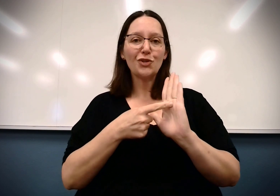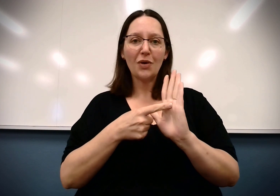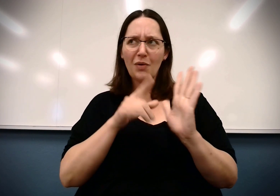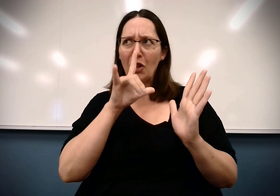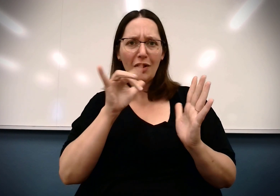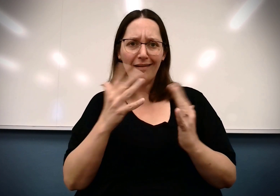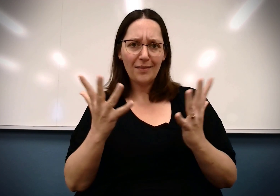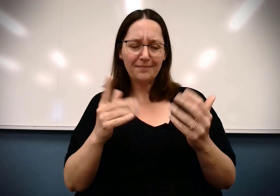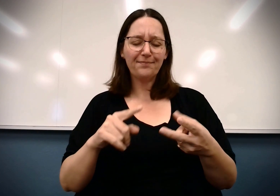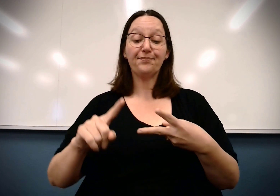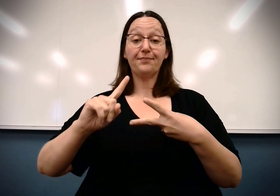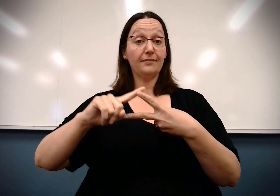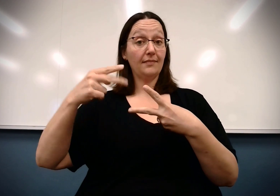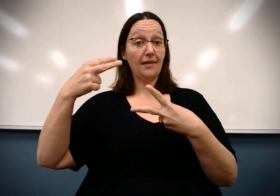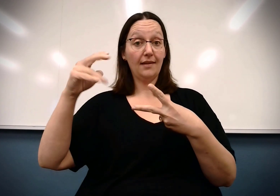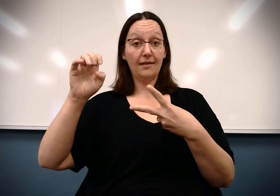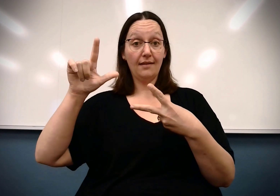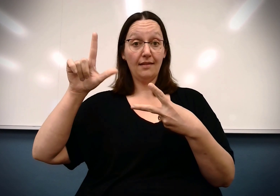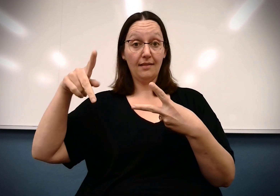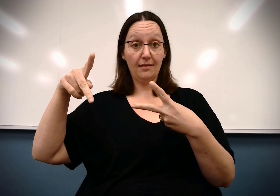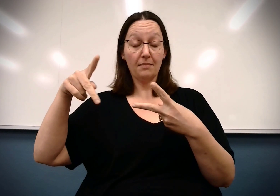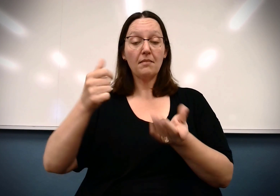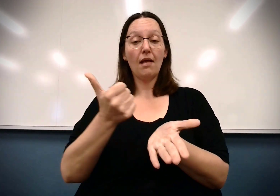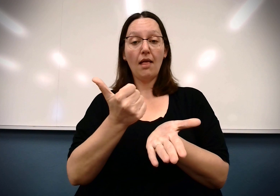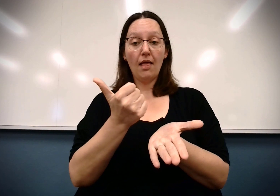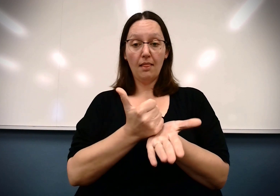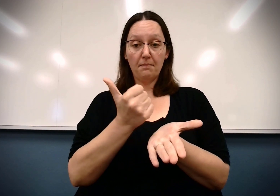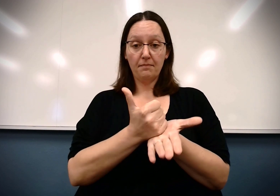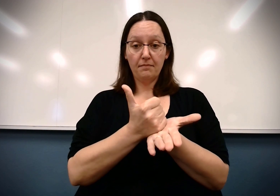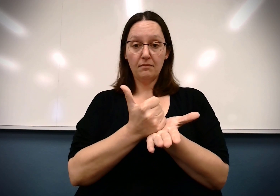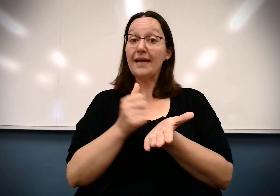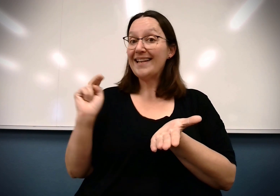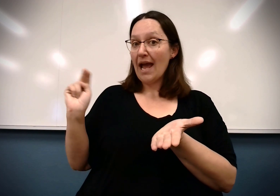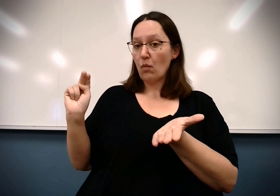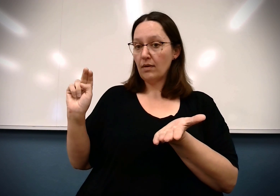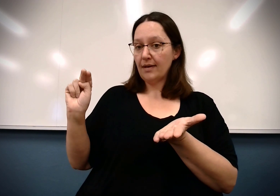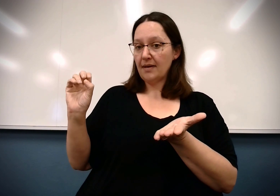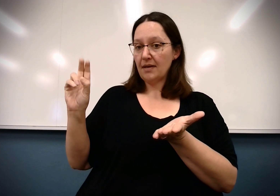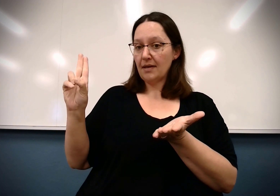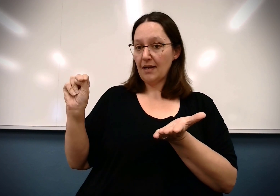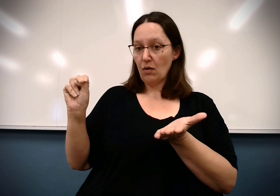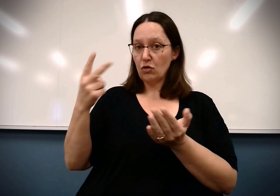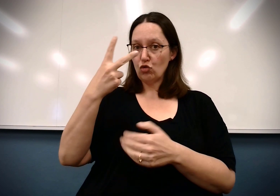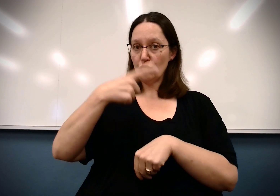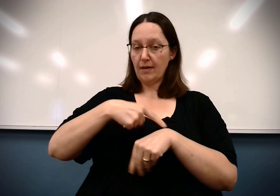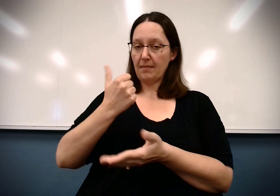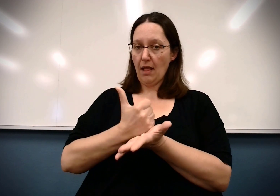involved. So let me show you what that looks like. The word help, the noun itself, right? I need